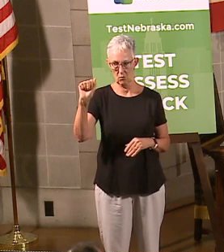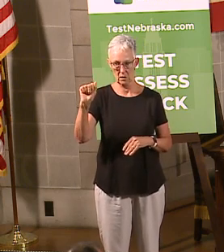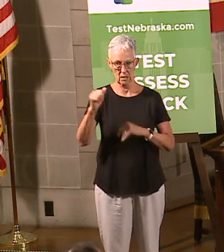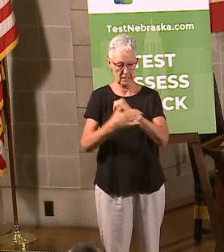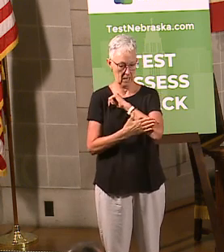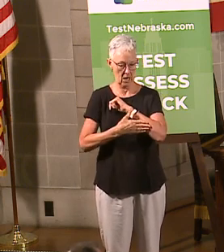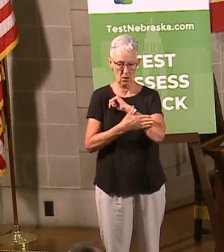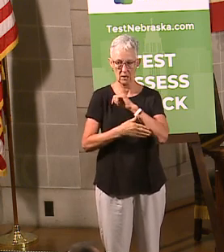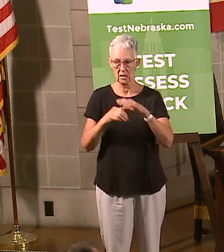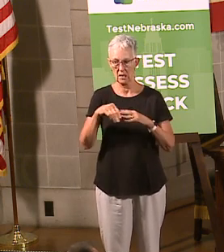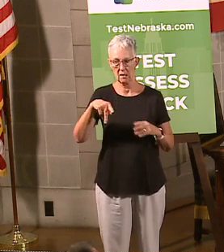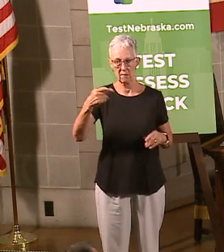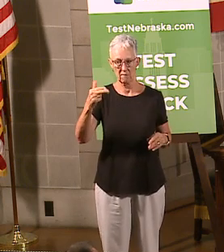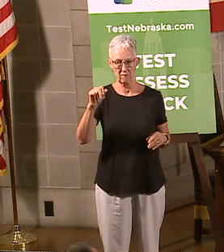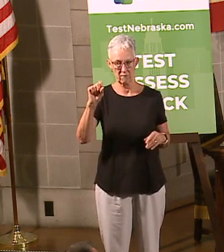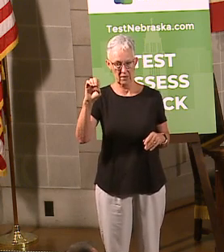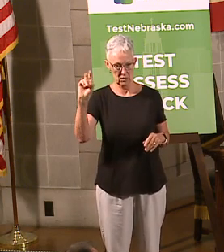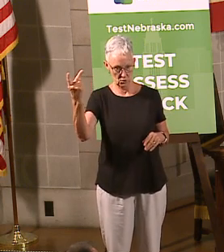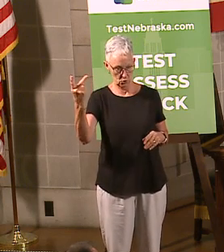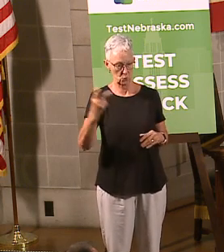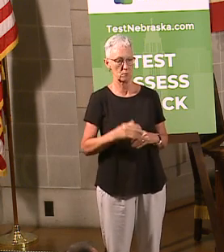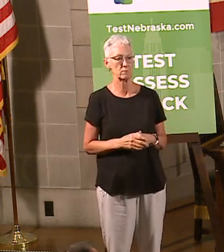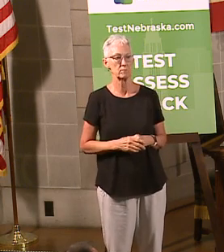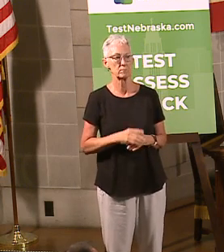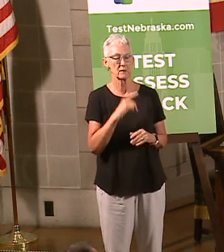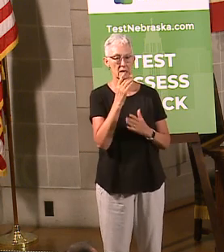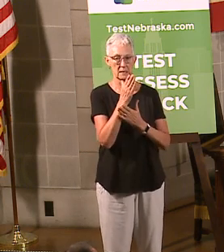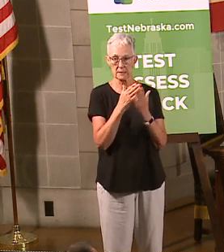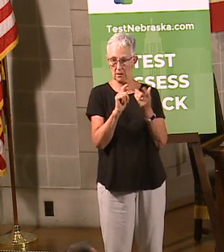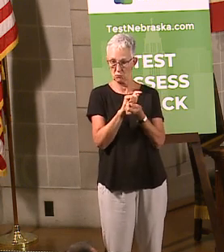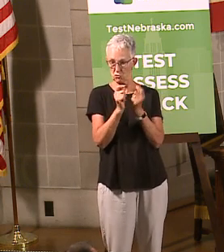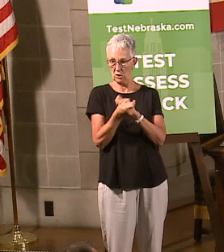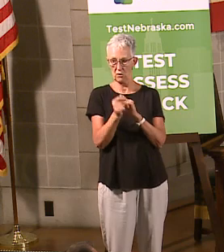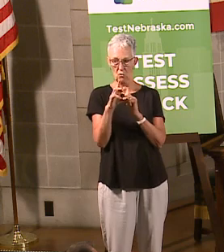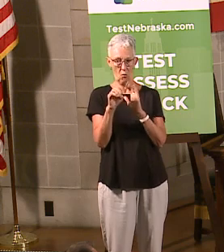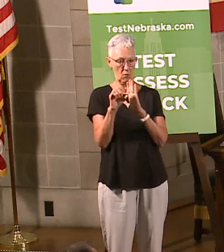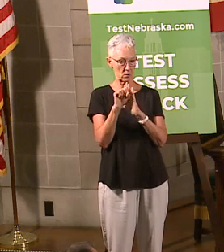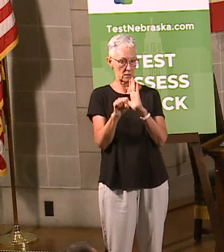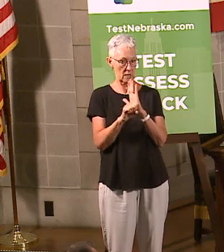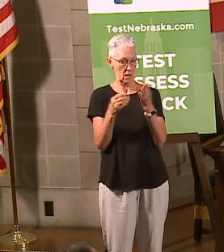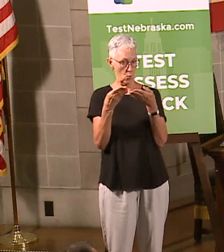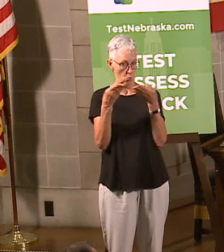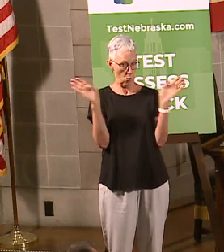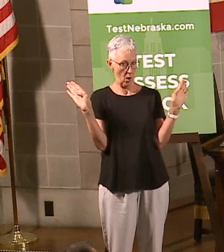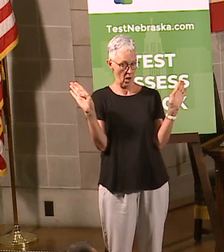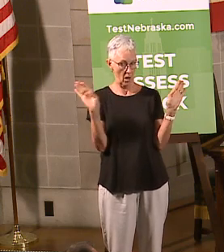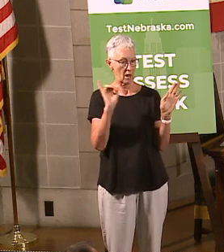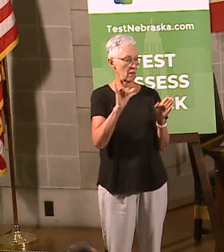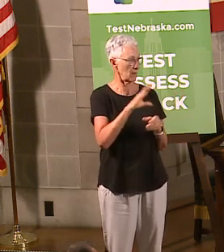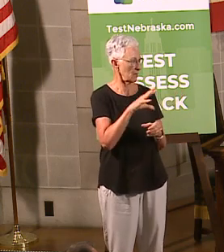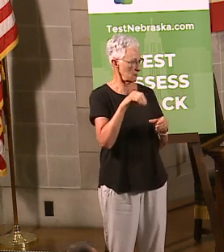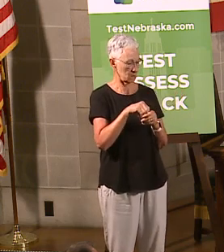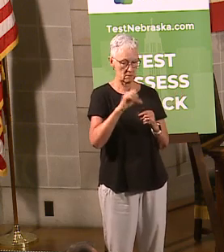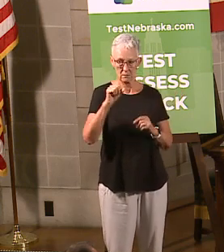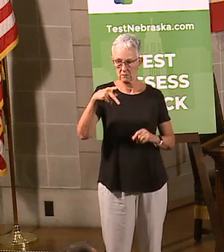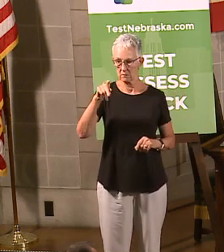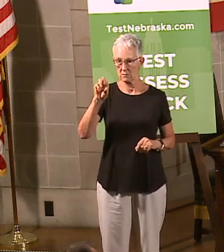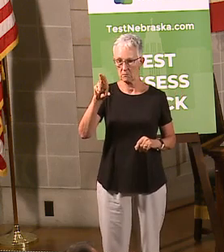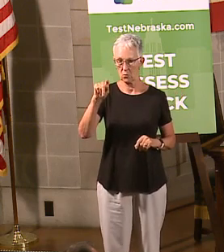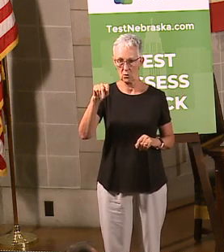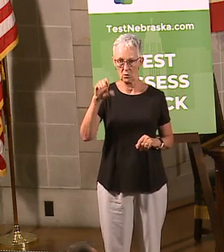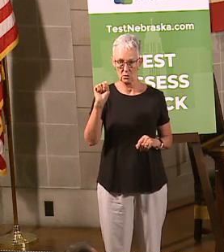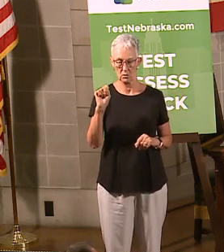we have some of those changes are going to be statewide. So for example, statewide changes will include sports,